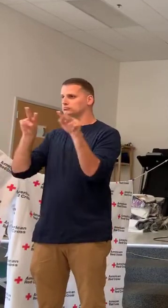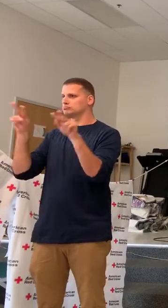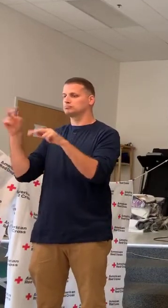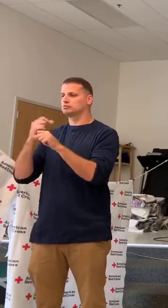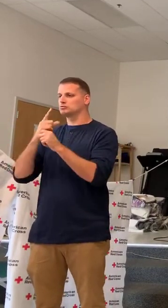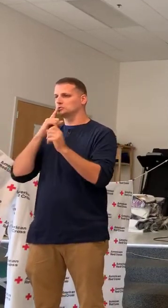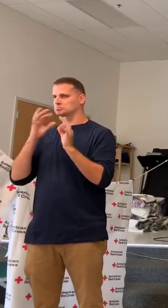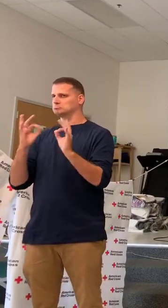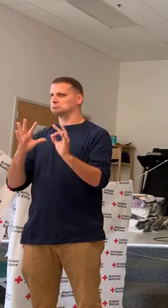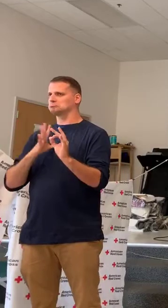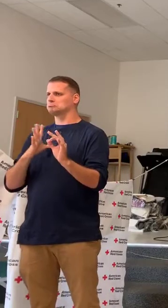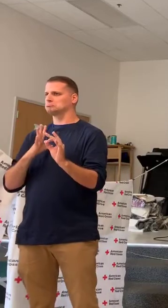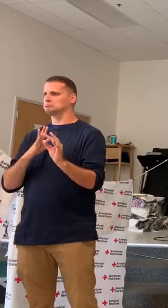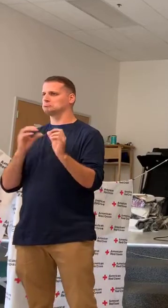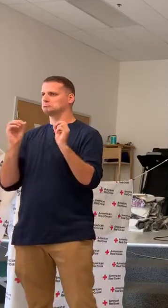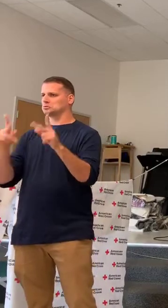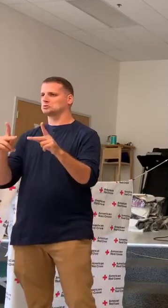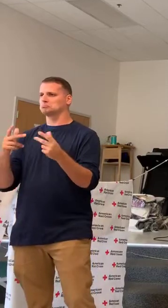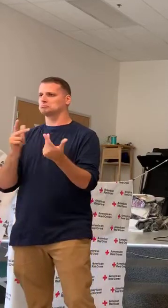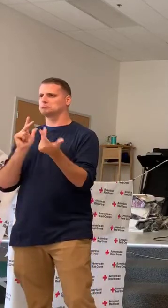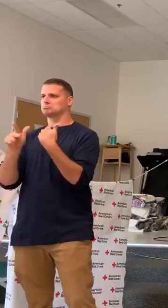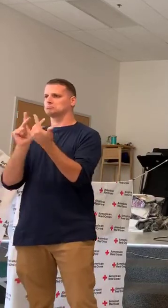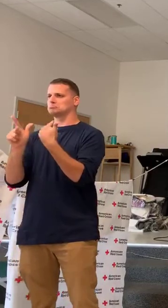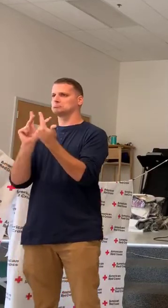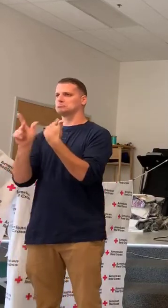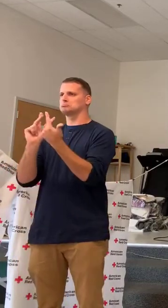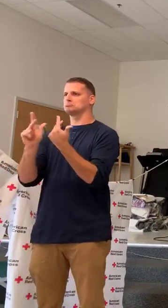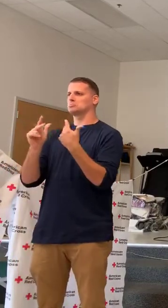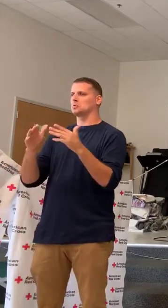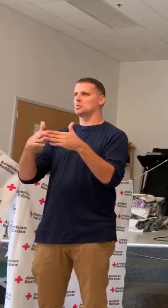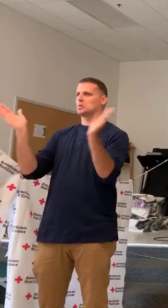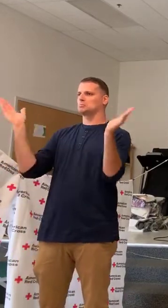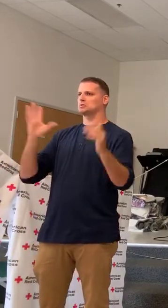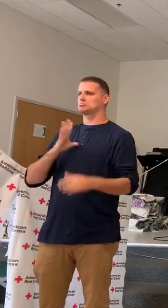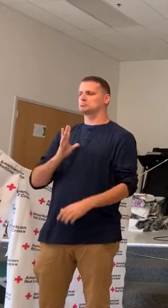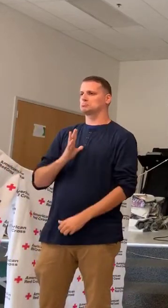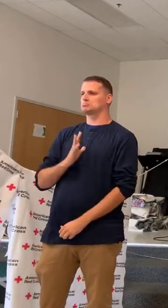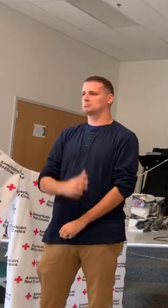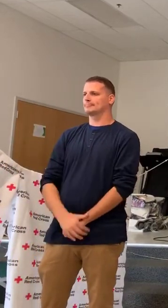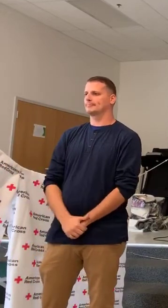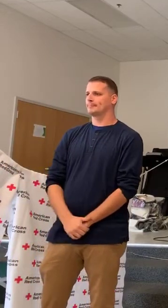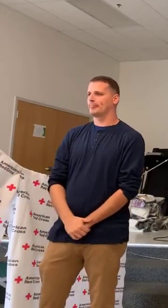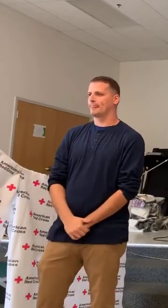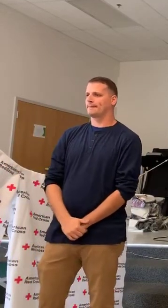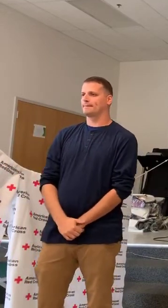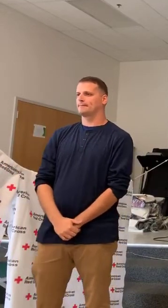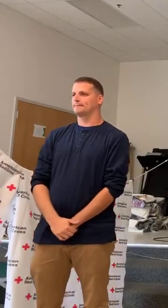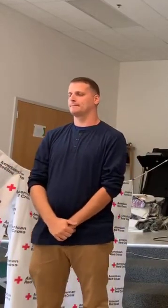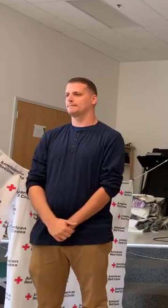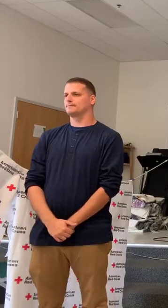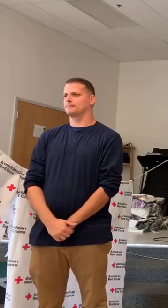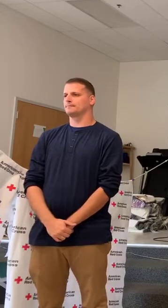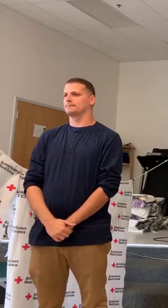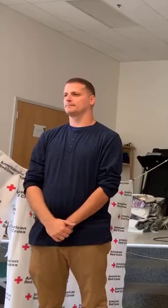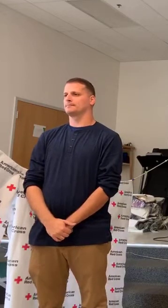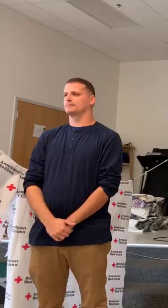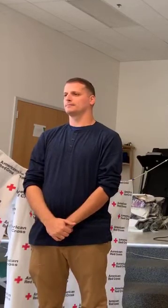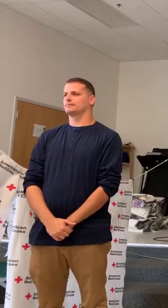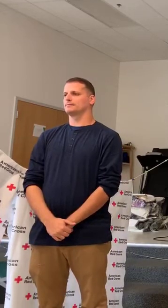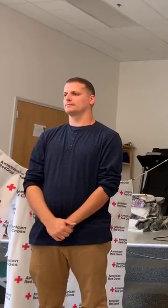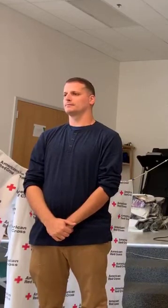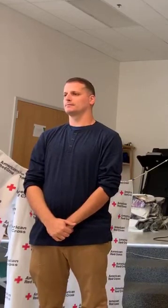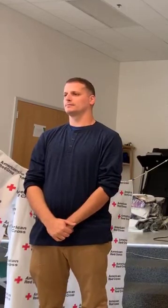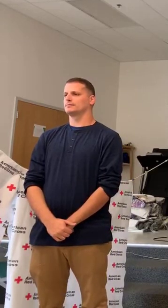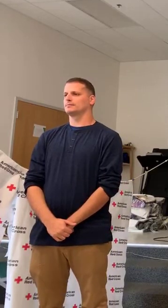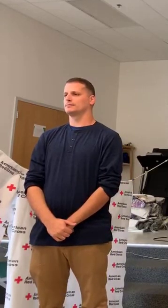feel that we can begin to open the road to 2 ways. Now, it's gonna be a triple process when this happens. As you know,